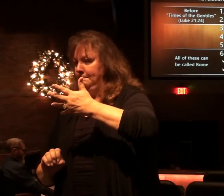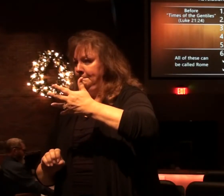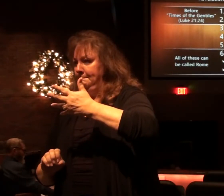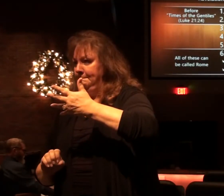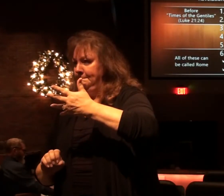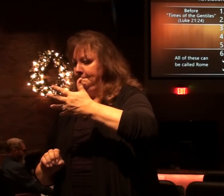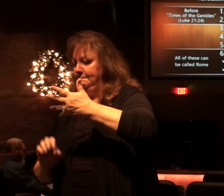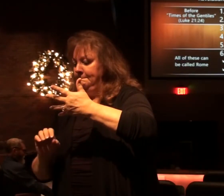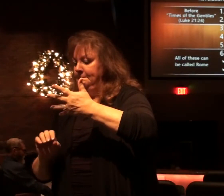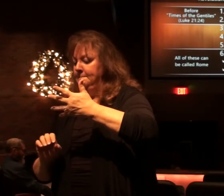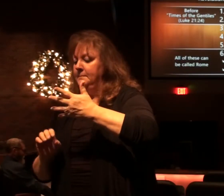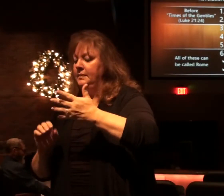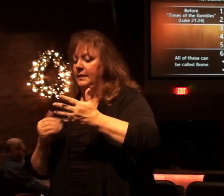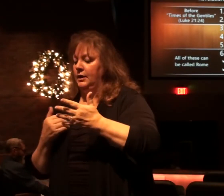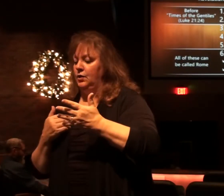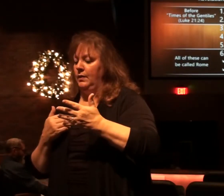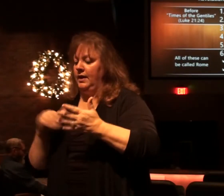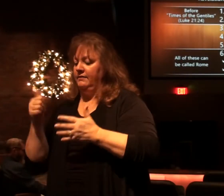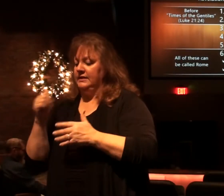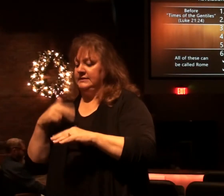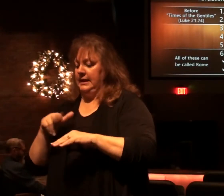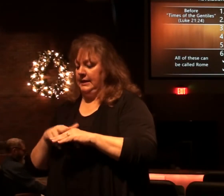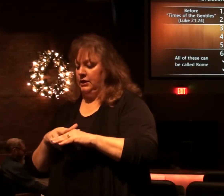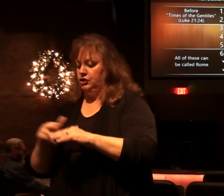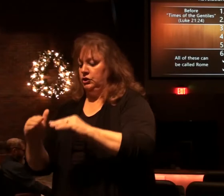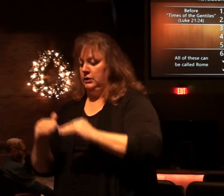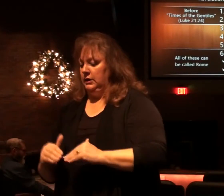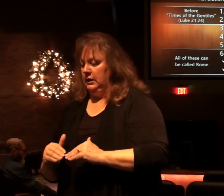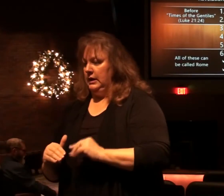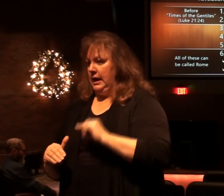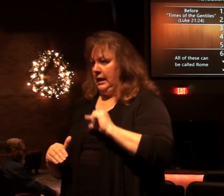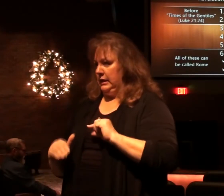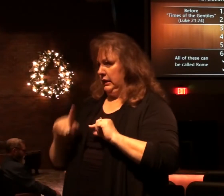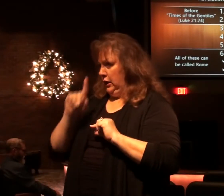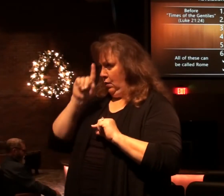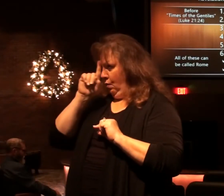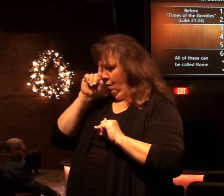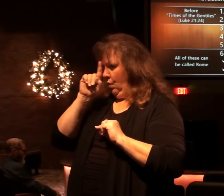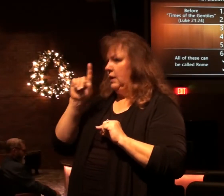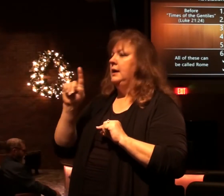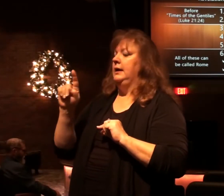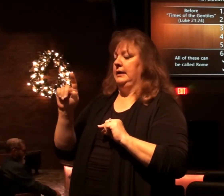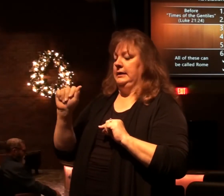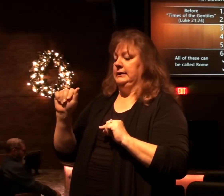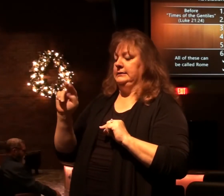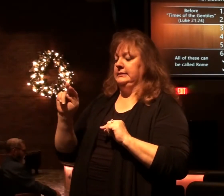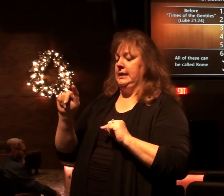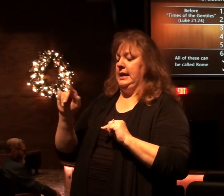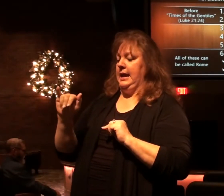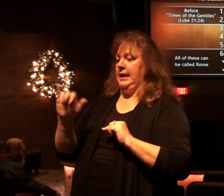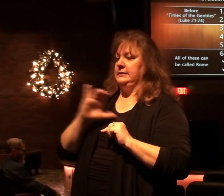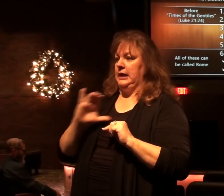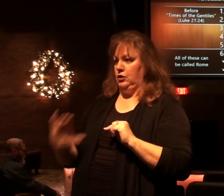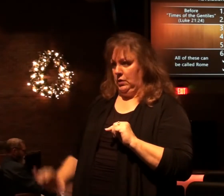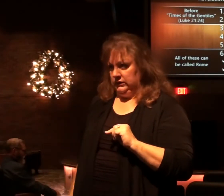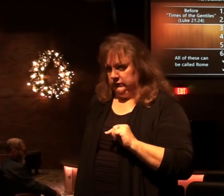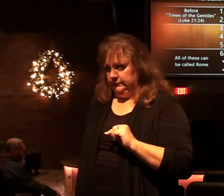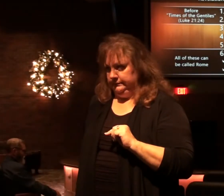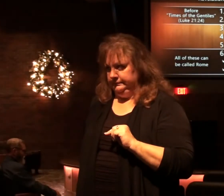the 10 nations and the Antichrist, or the little horn, as he was called in Daniel chapter